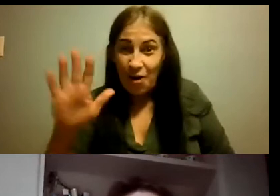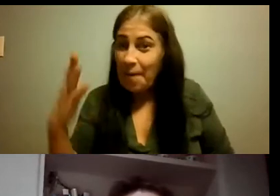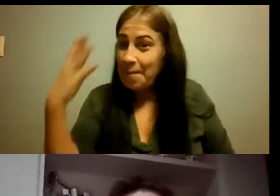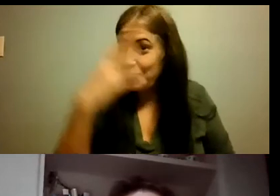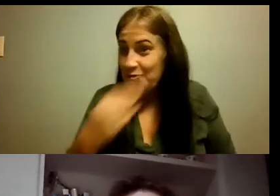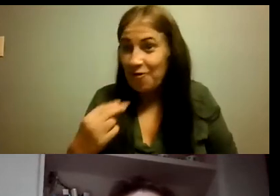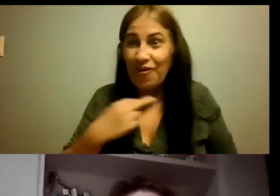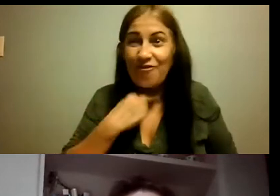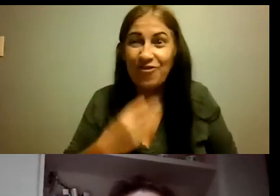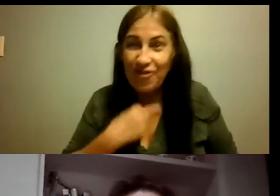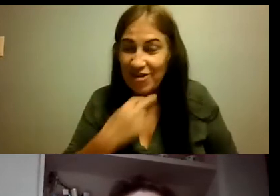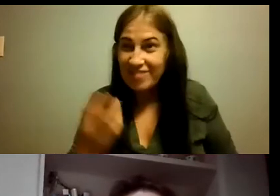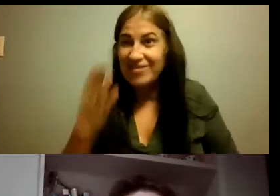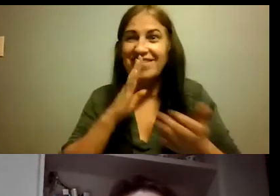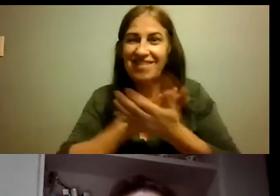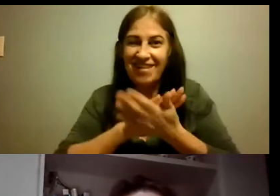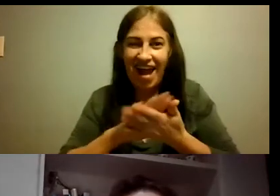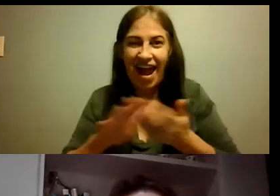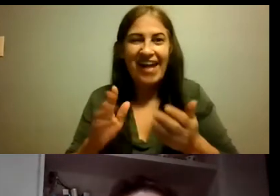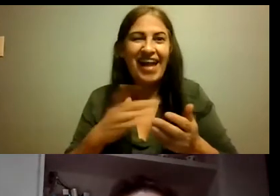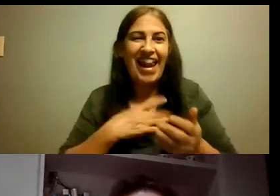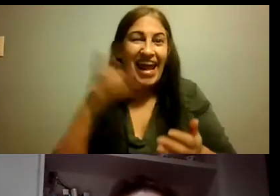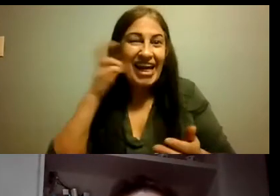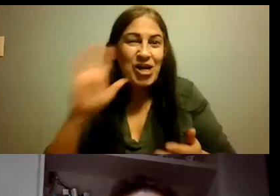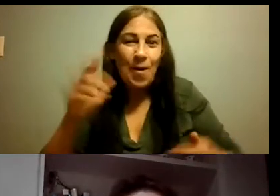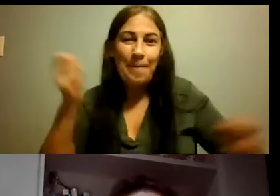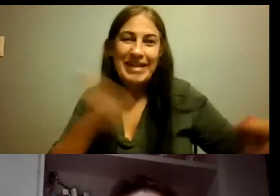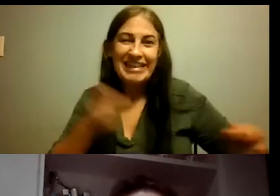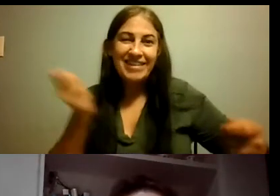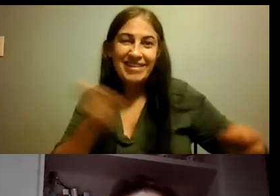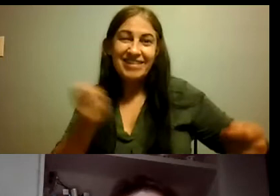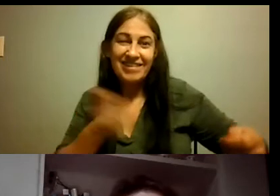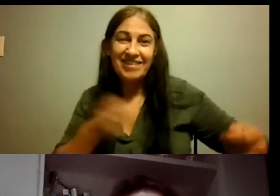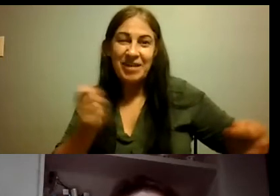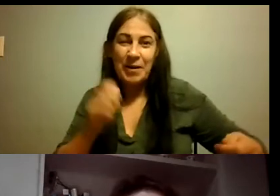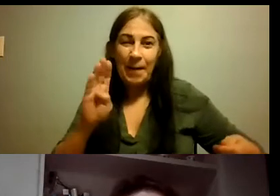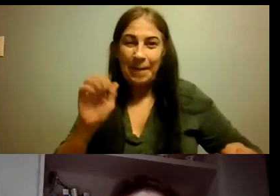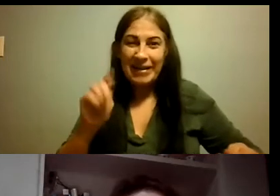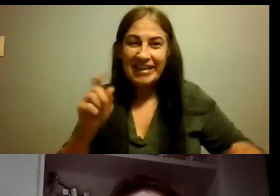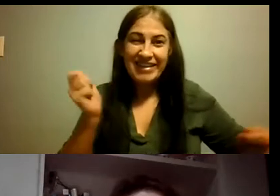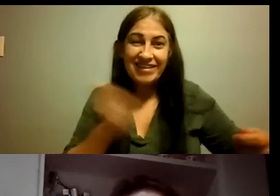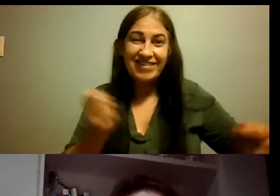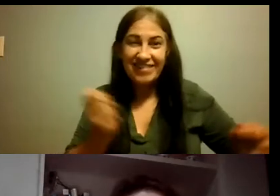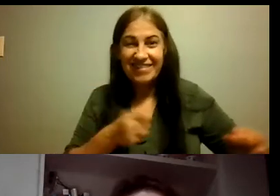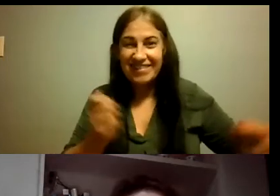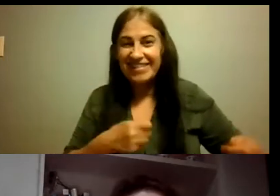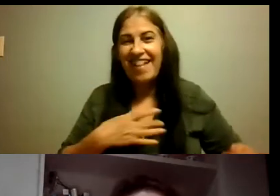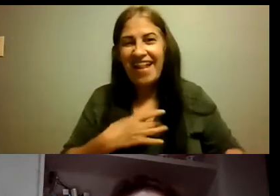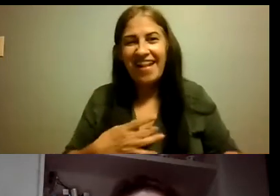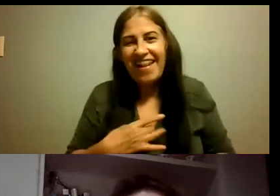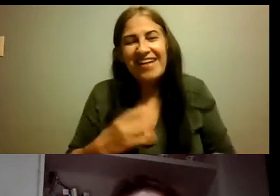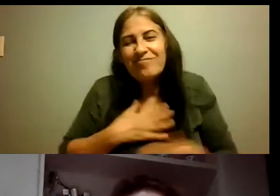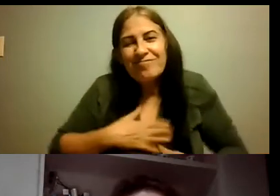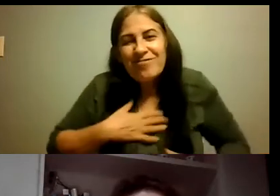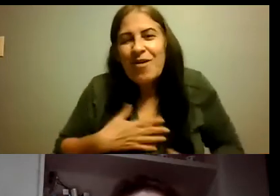did hear some of that and your voice is just beautiful. It's so nice. And just hearing that heartbeat,